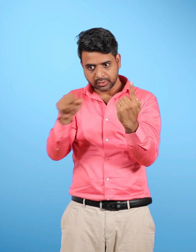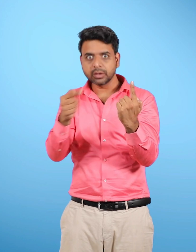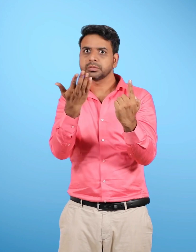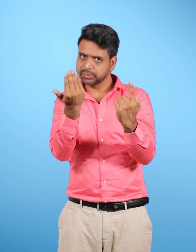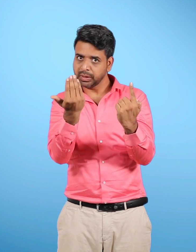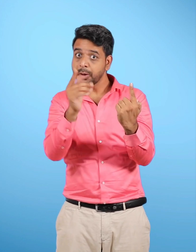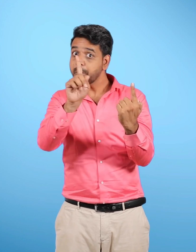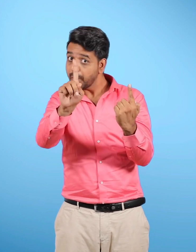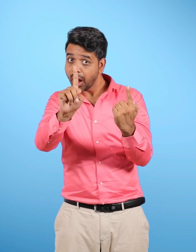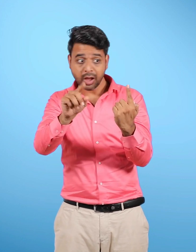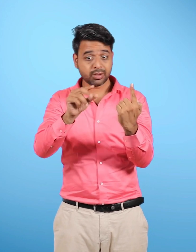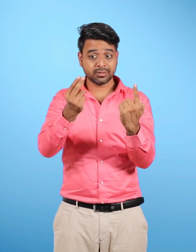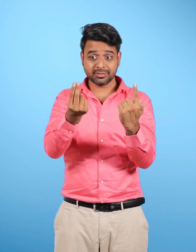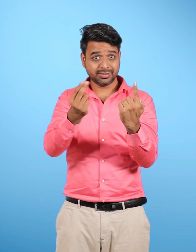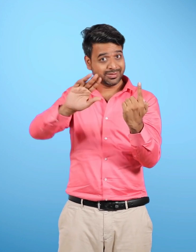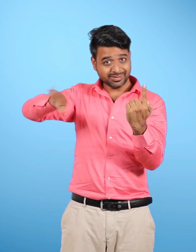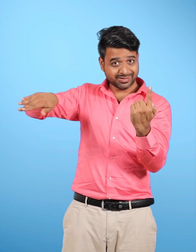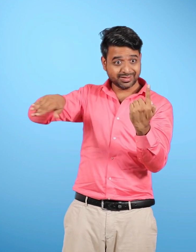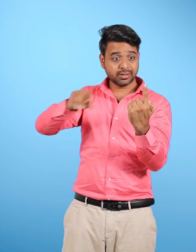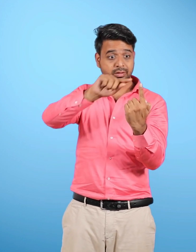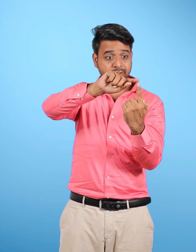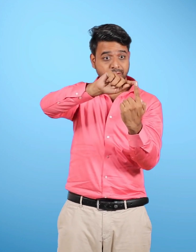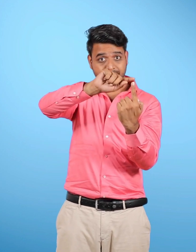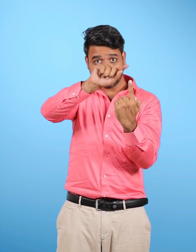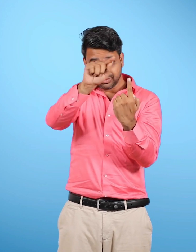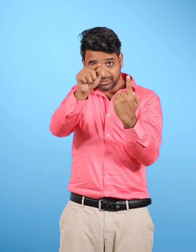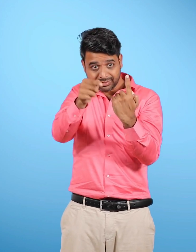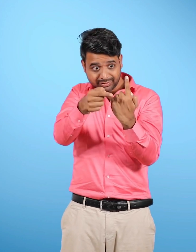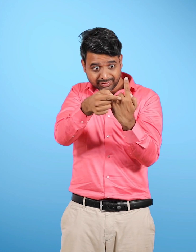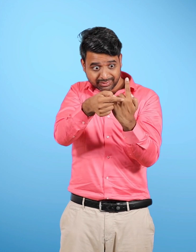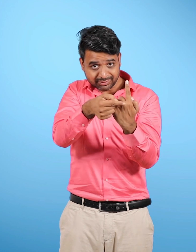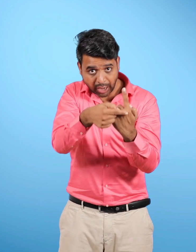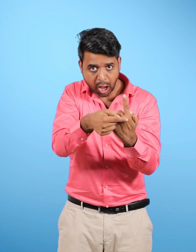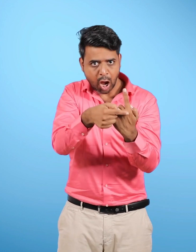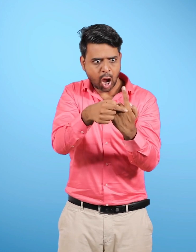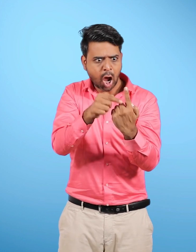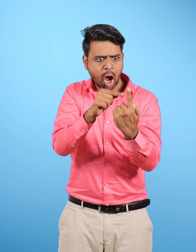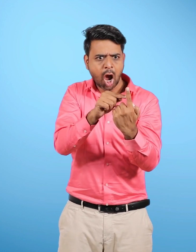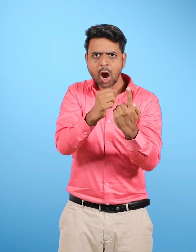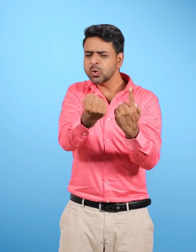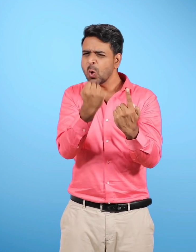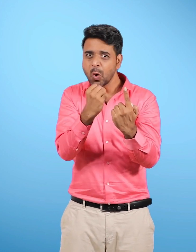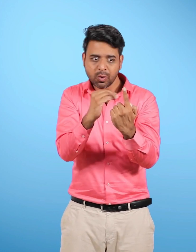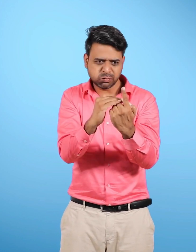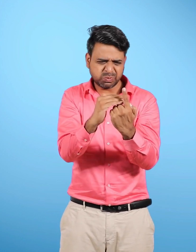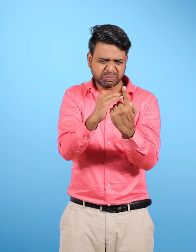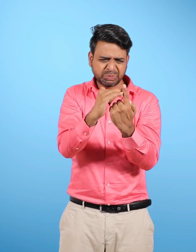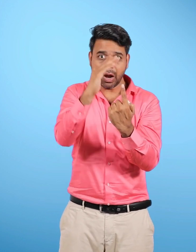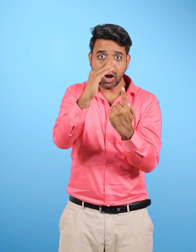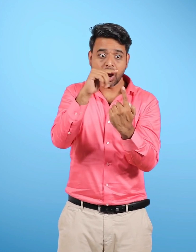If you do so, the chemicals in the electric cell get used up very fast and the cell stops working.